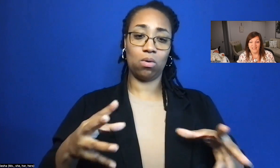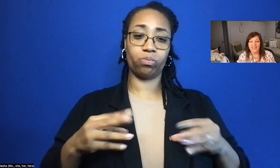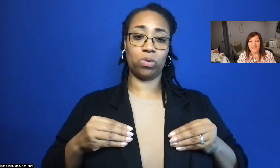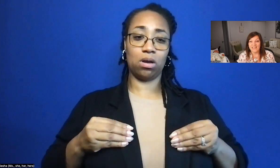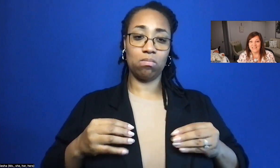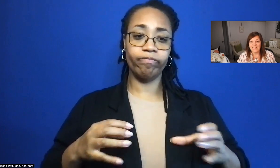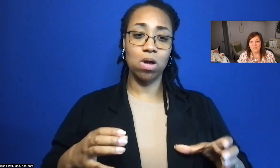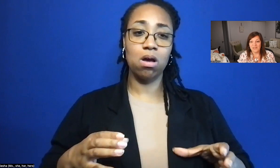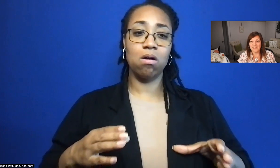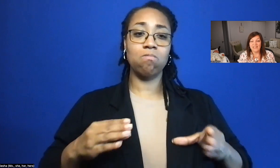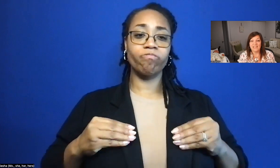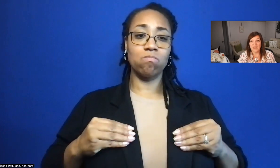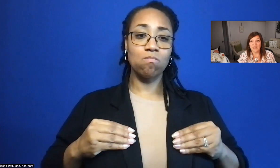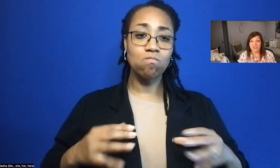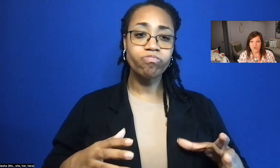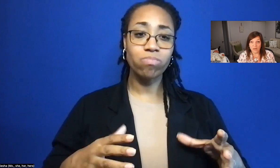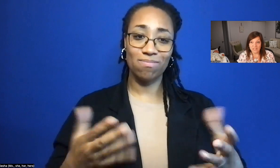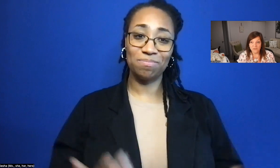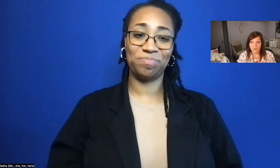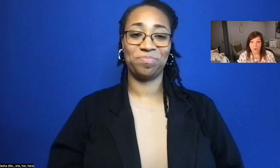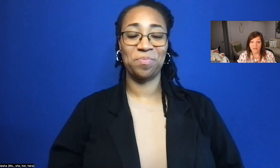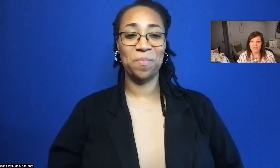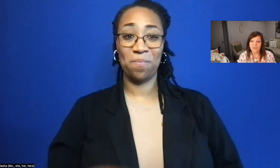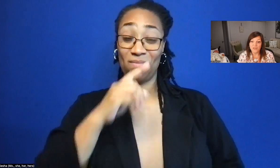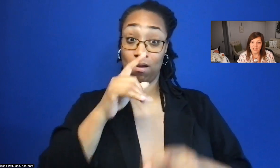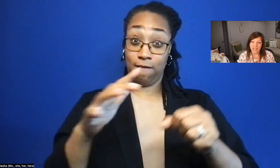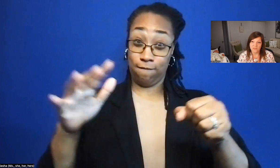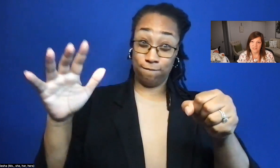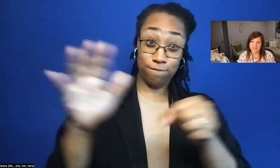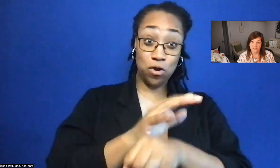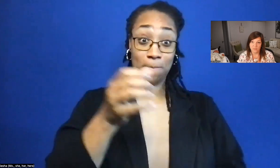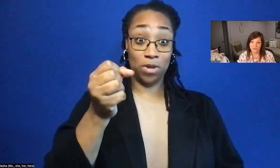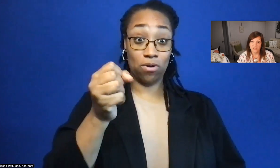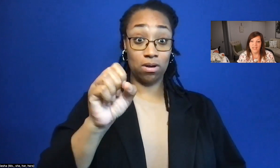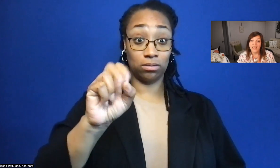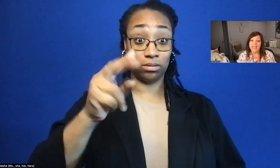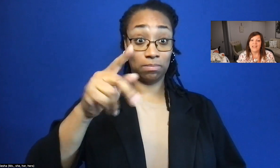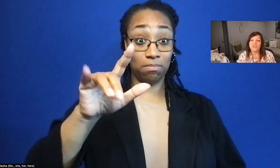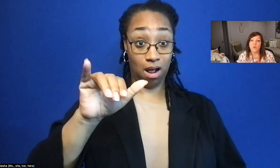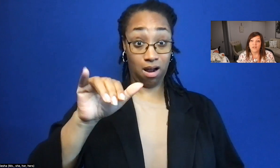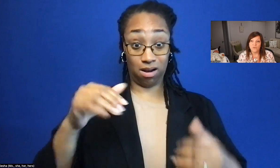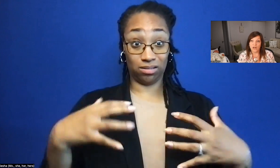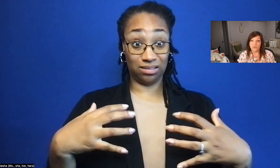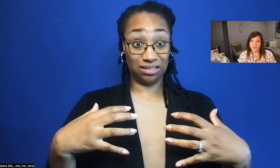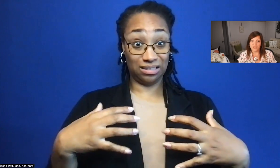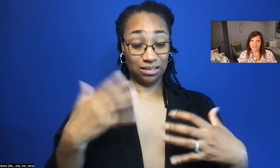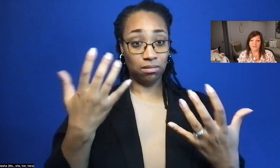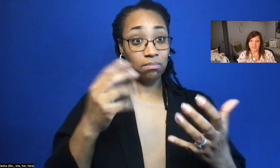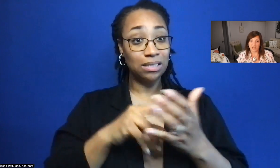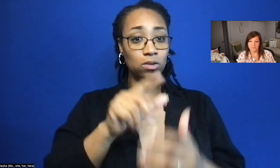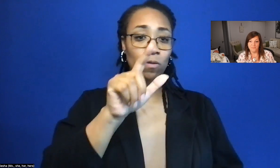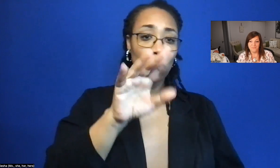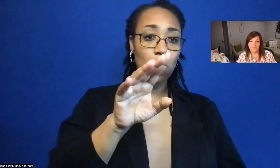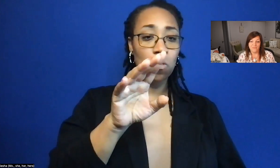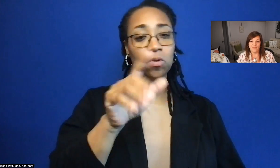supply is the ability to make 24 to 30 ounces of milk in a 24-hour period of